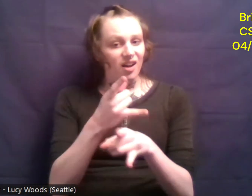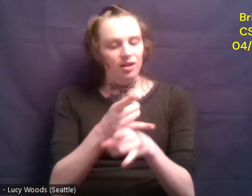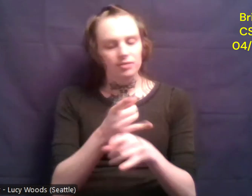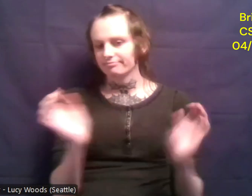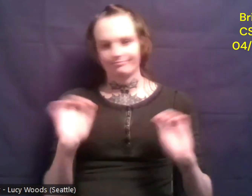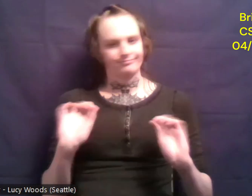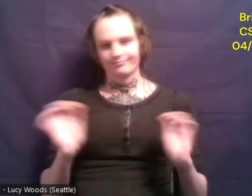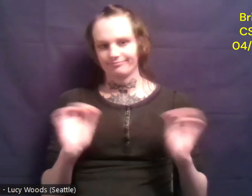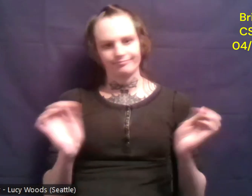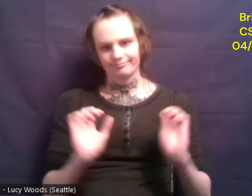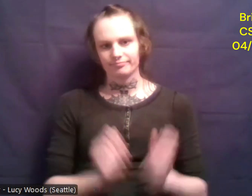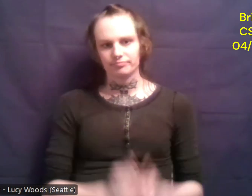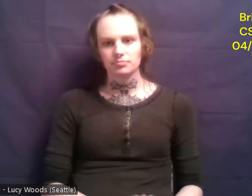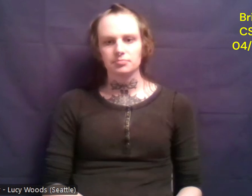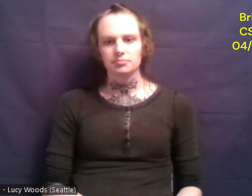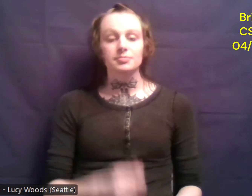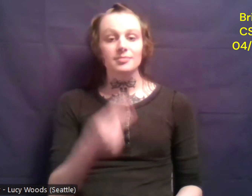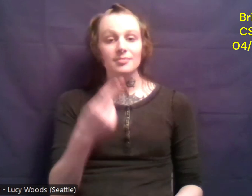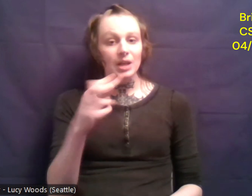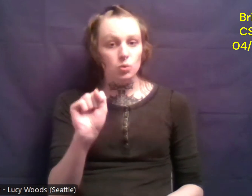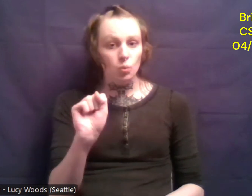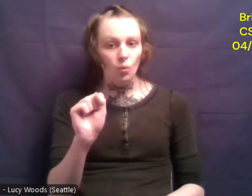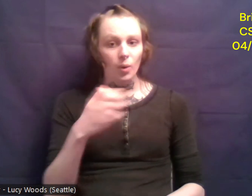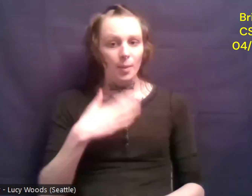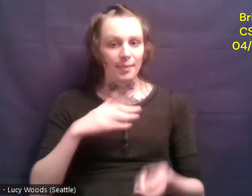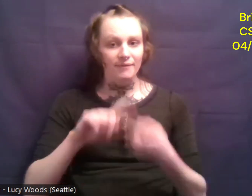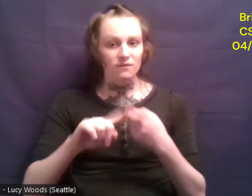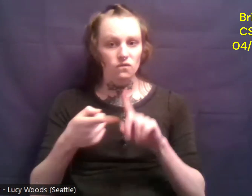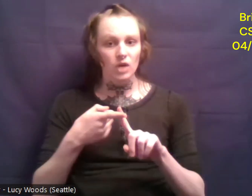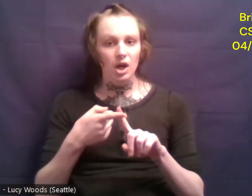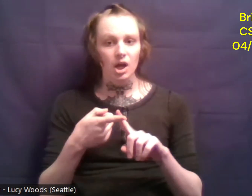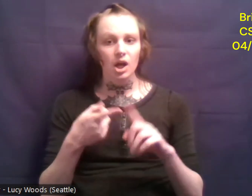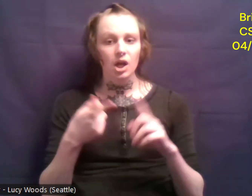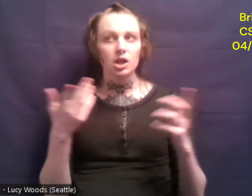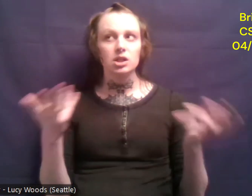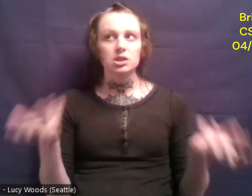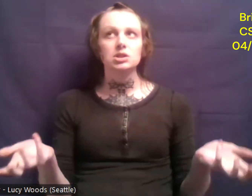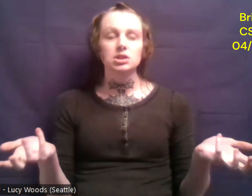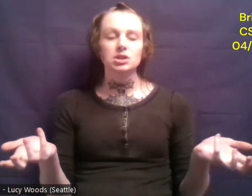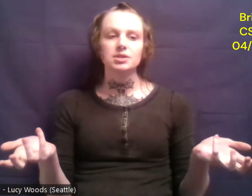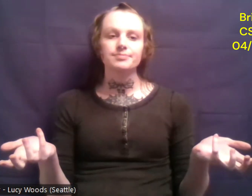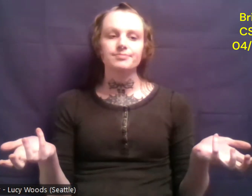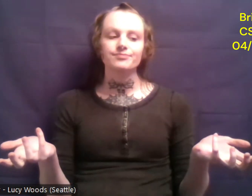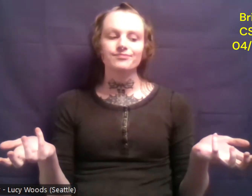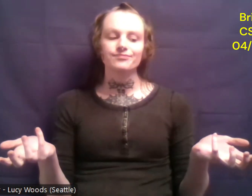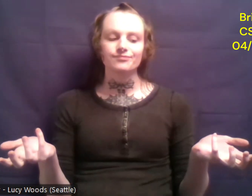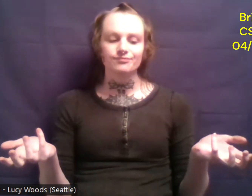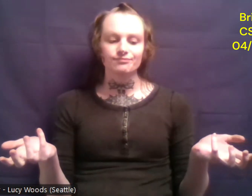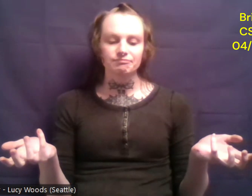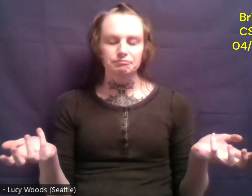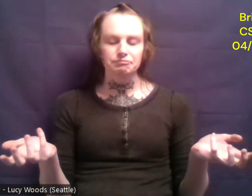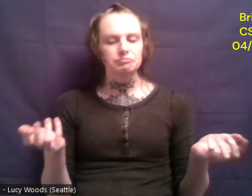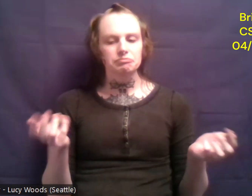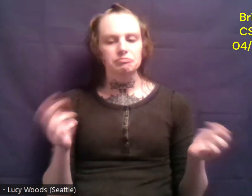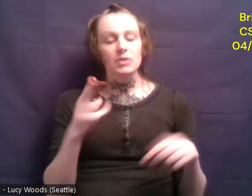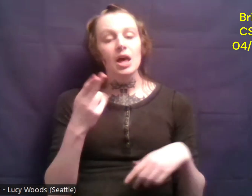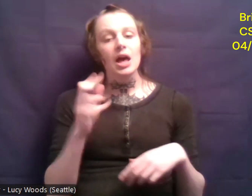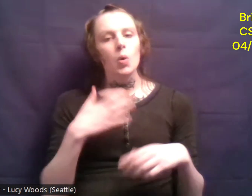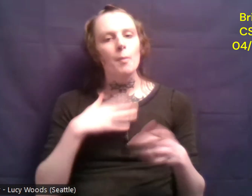friends in high school were like very much like pretty into academics